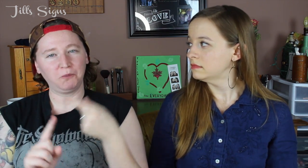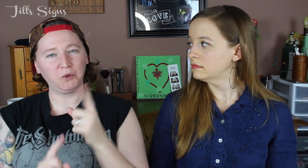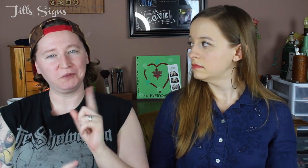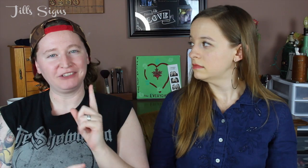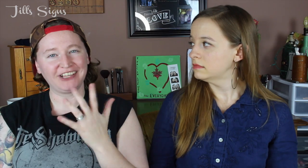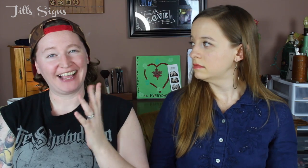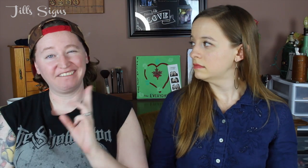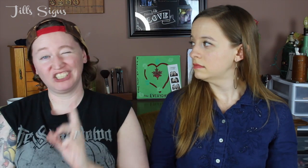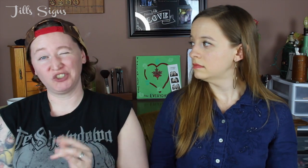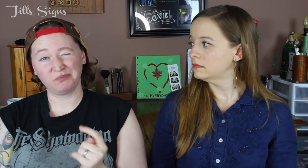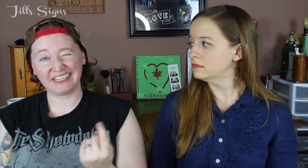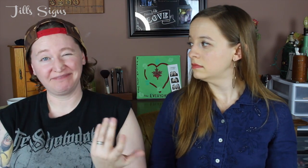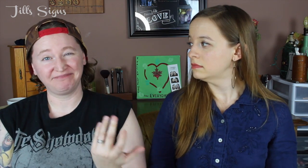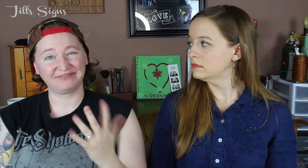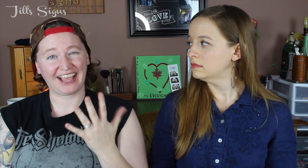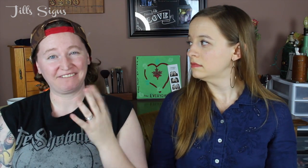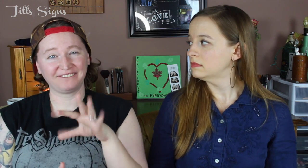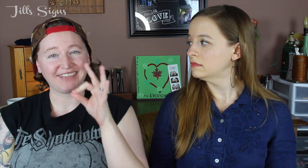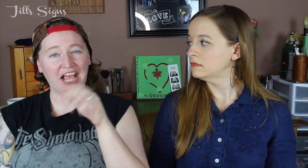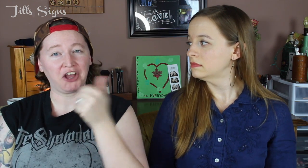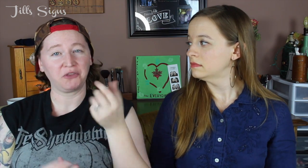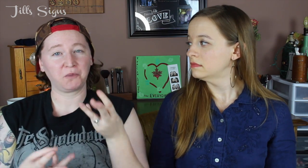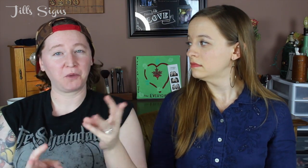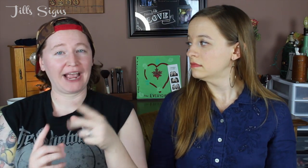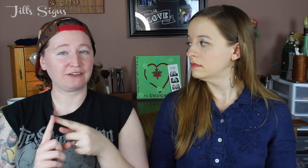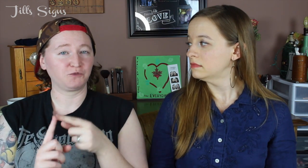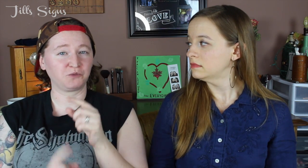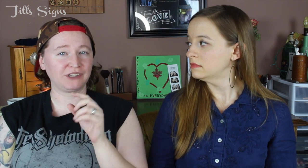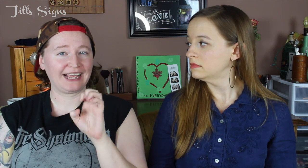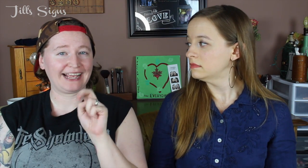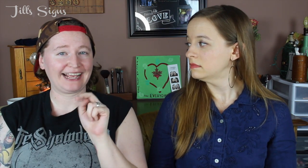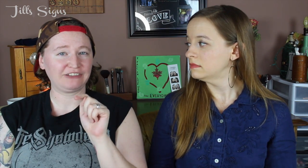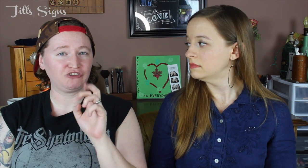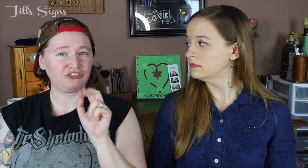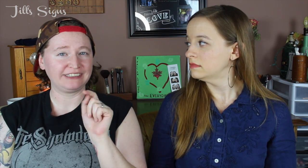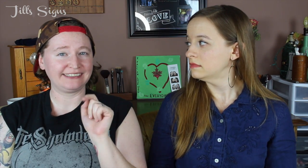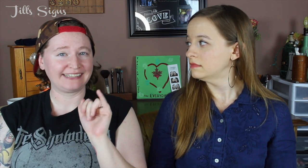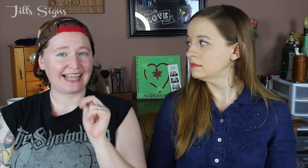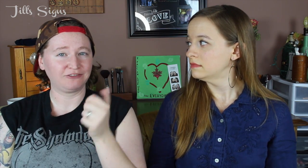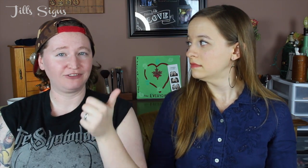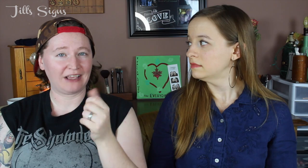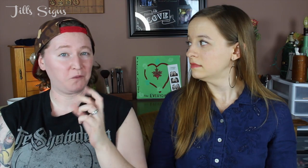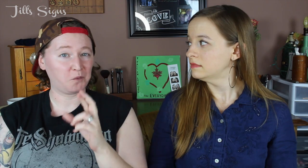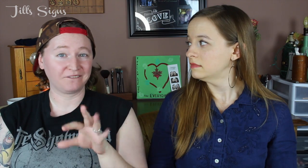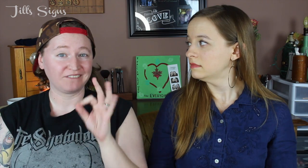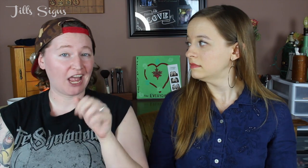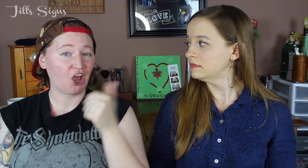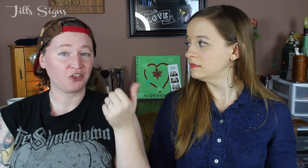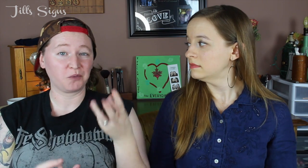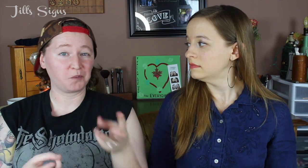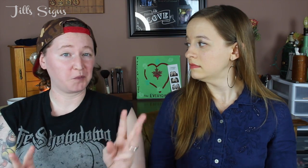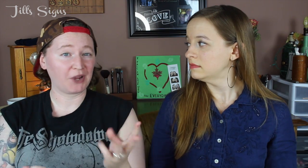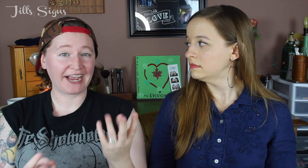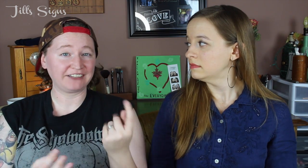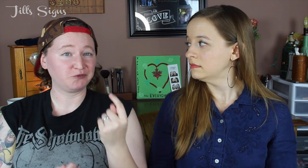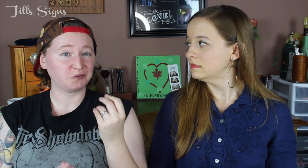but later it gets to the point where you kind of just get used to it and you just find another way to, entertain yourself, or you find another